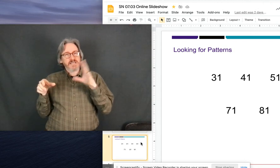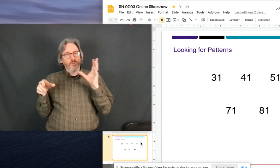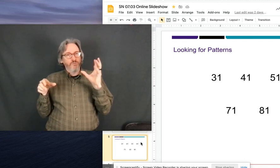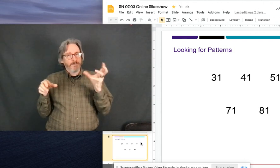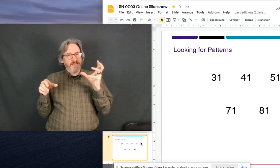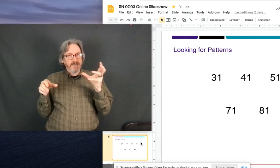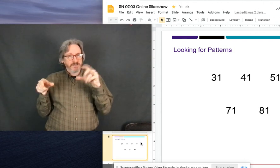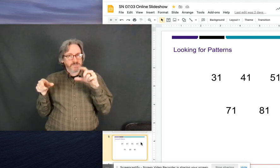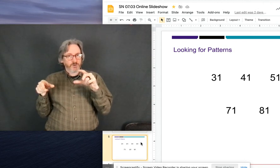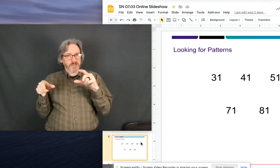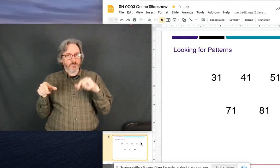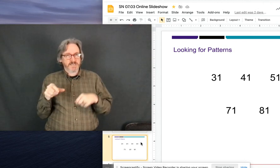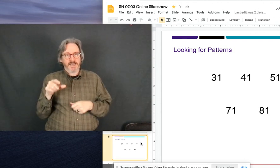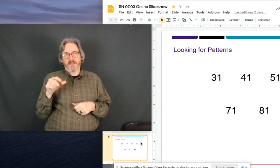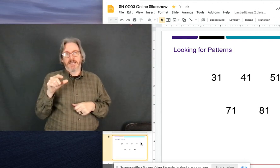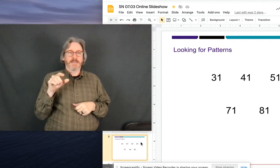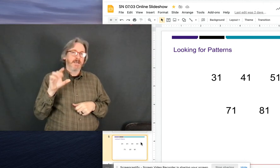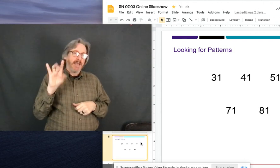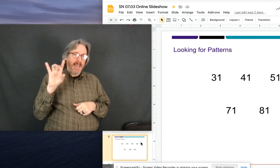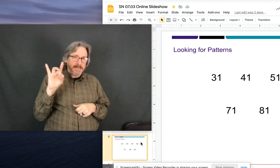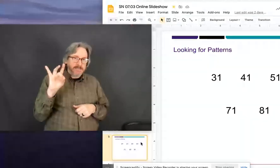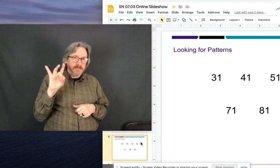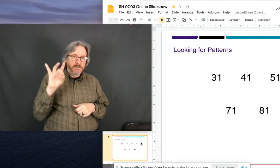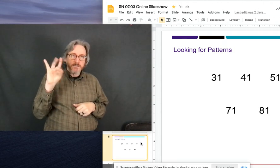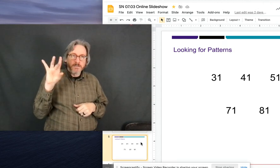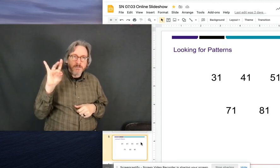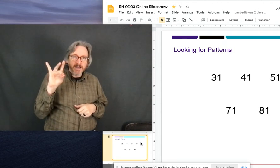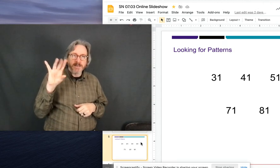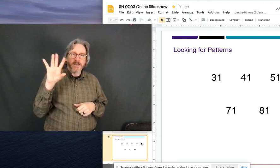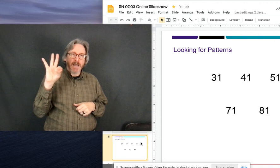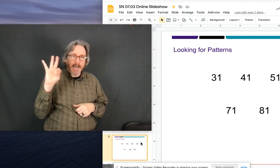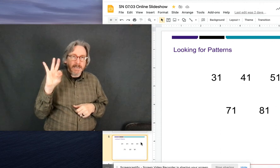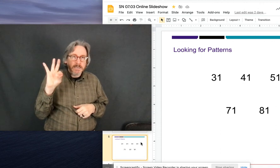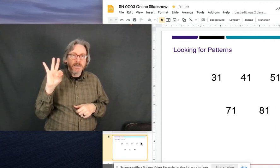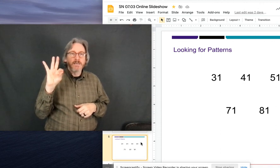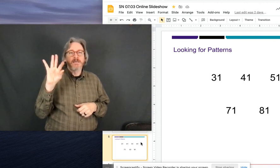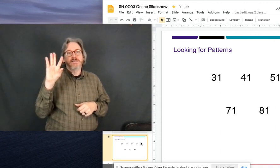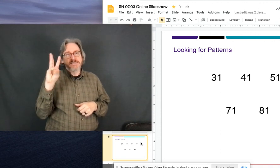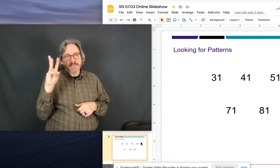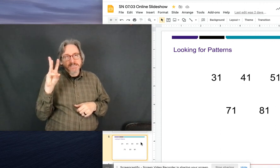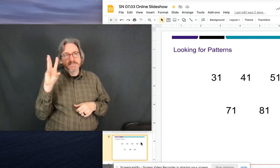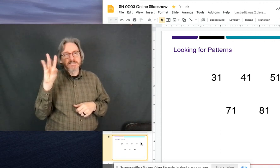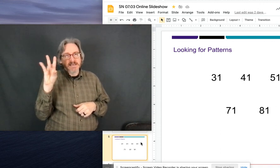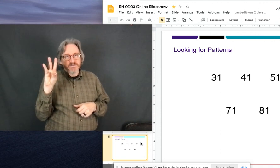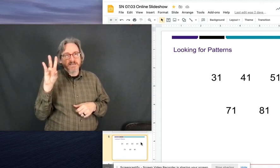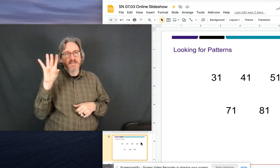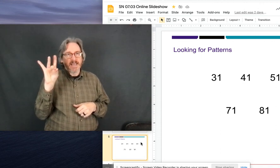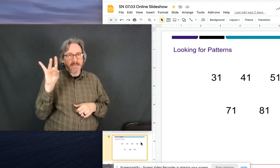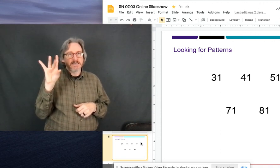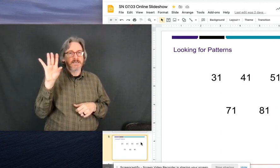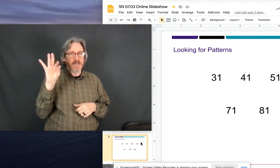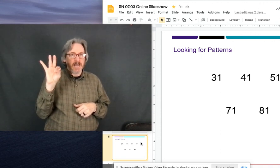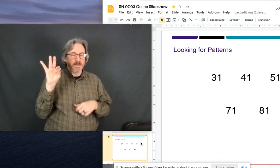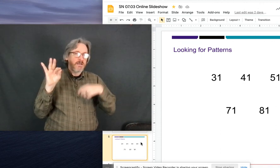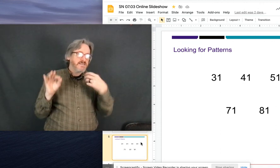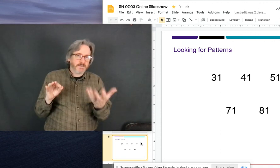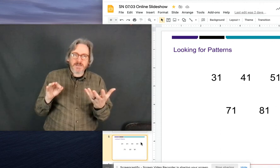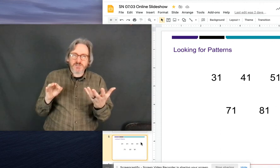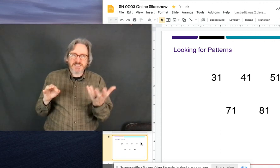oftentimes they will repeat. In this book, they will say like 8, right? 9, 6, 7, 8,